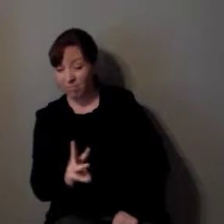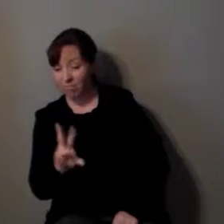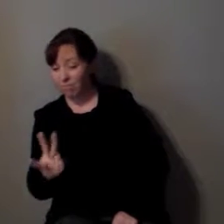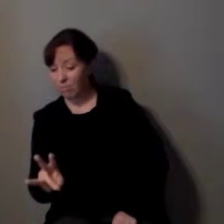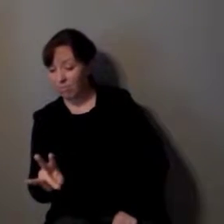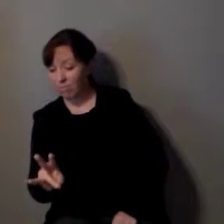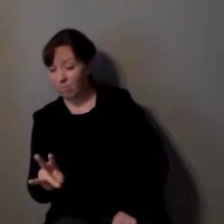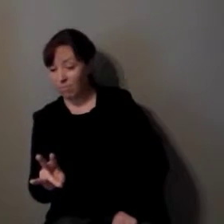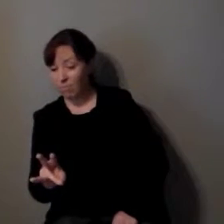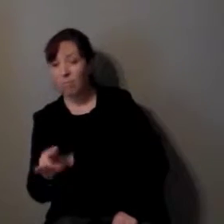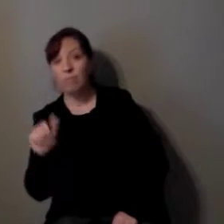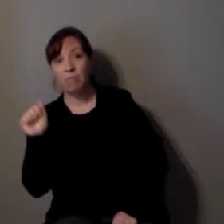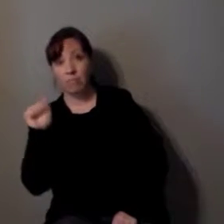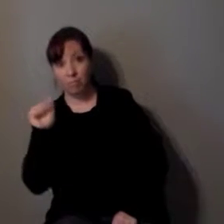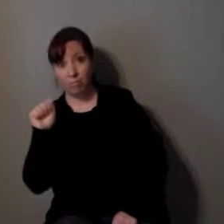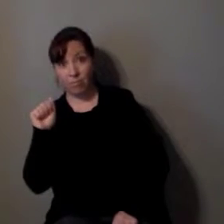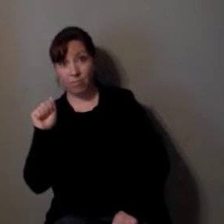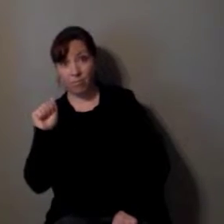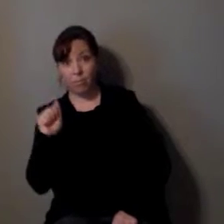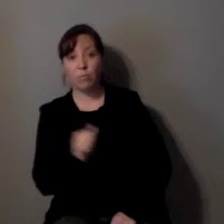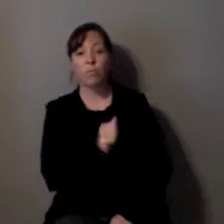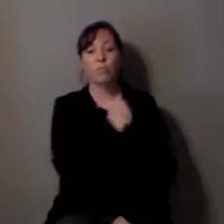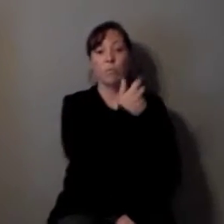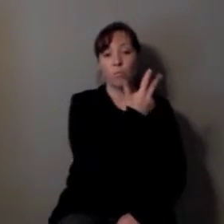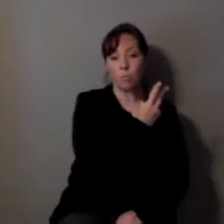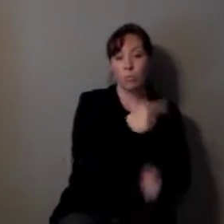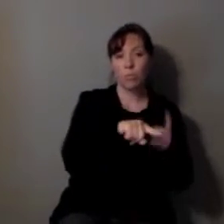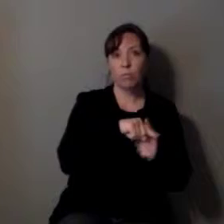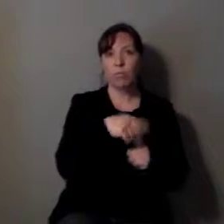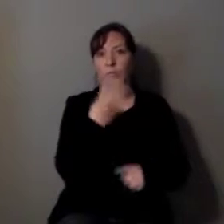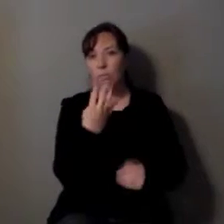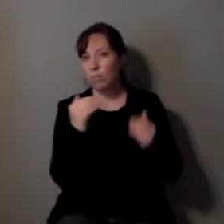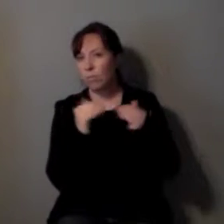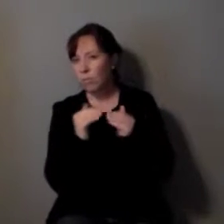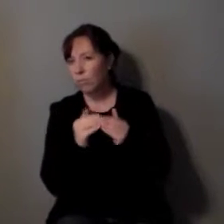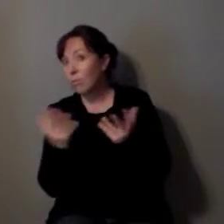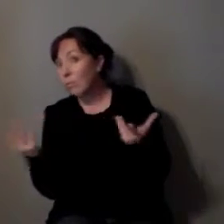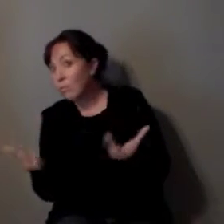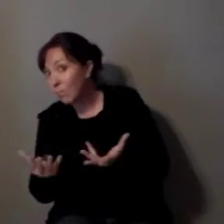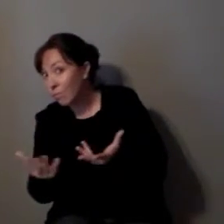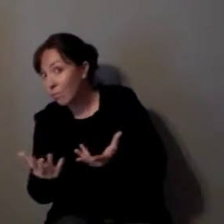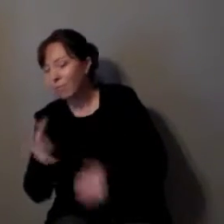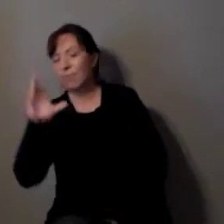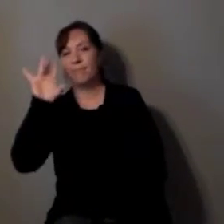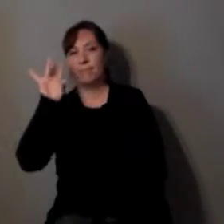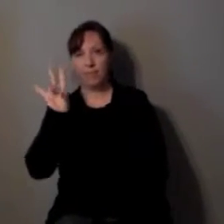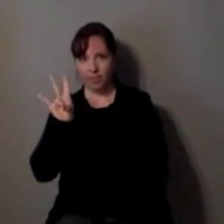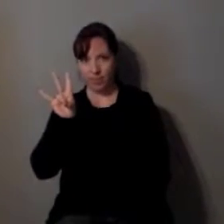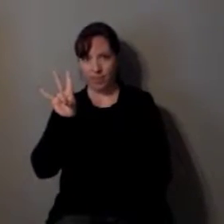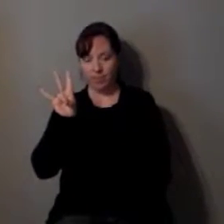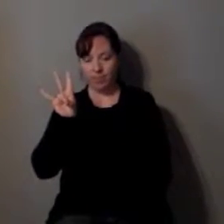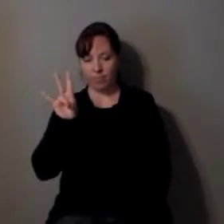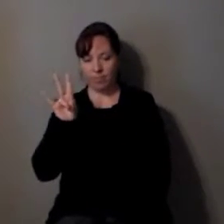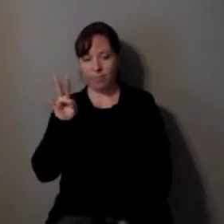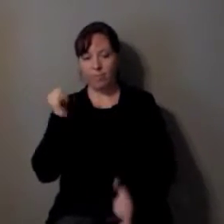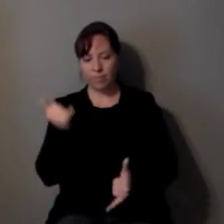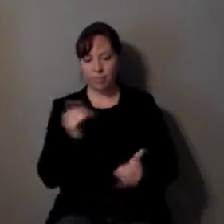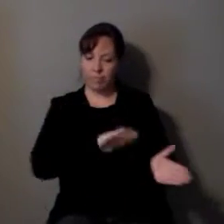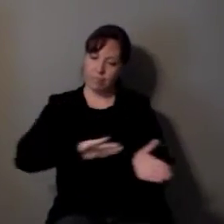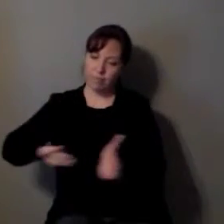7 avocados. So 3 plus 4 is equal to 7. And I'm going to introduce you to another way of thinking about this. It's called the number line. And